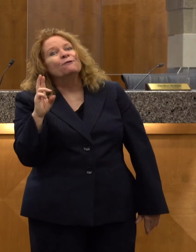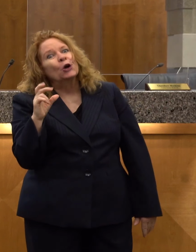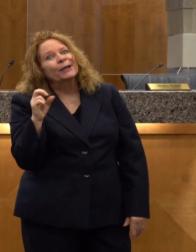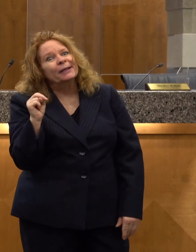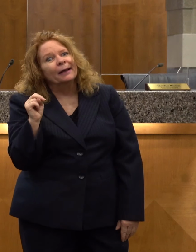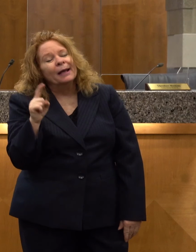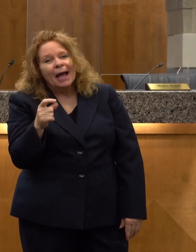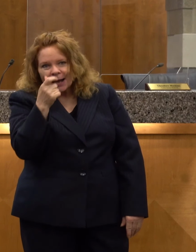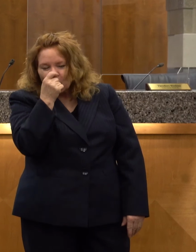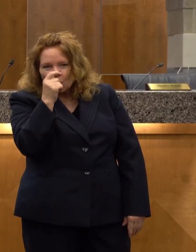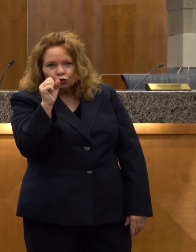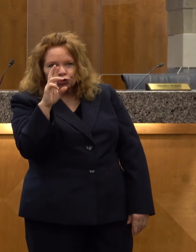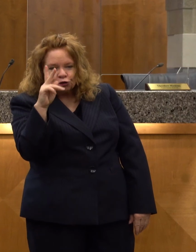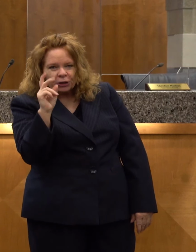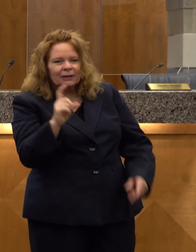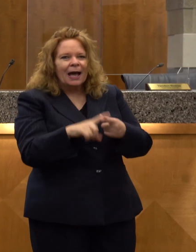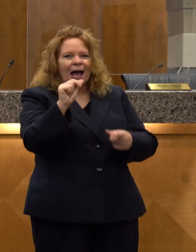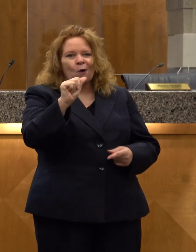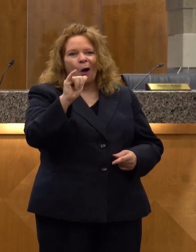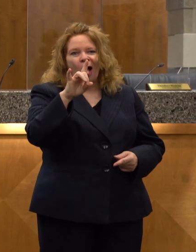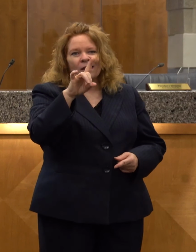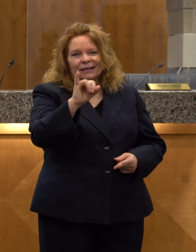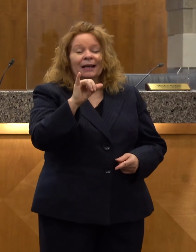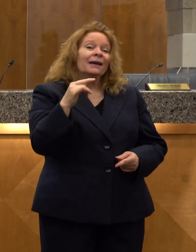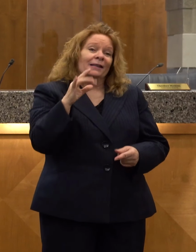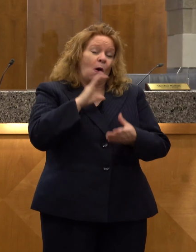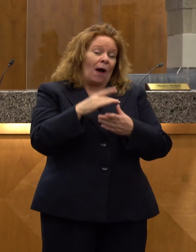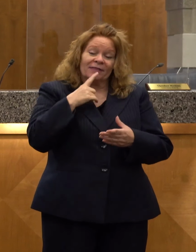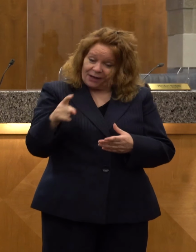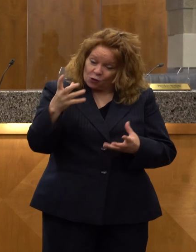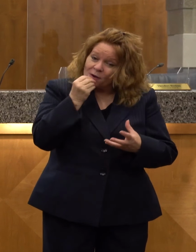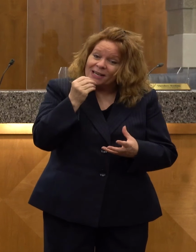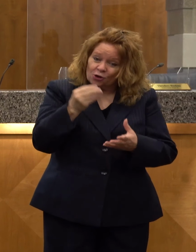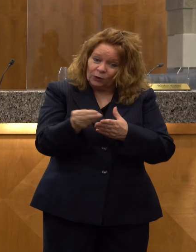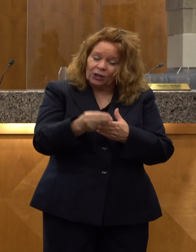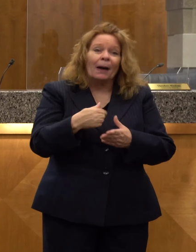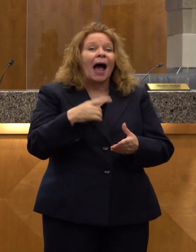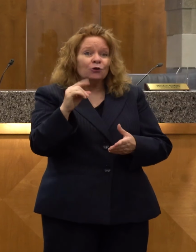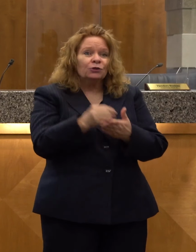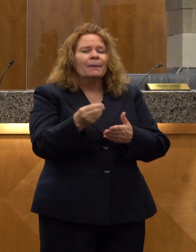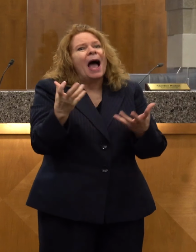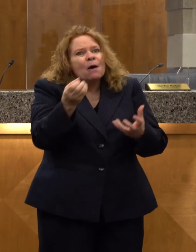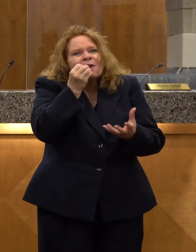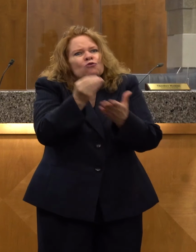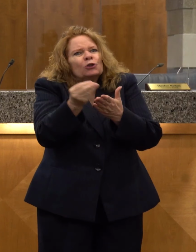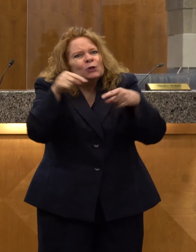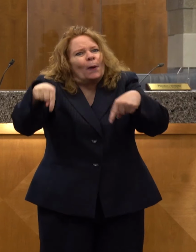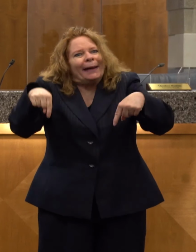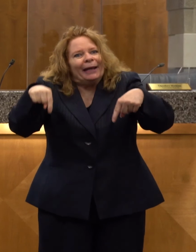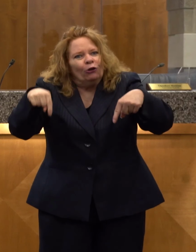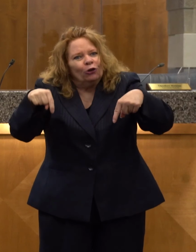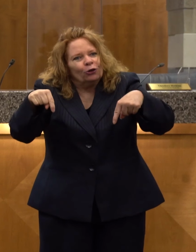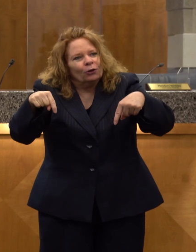to Schnucks, I go to Aldi's here, because my wife said, if you're going to eat, you go shop. And I do. I want some grocery store here. I want